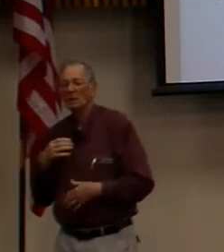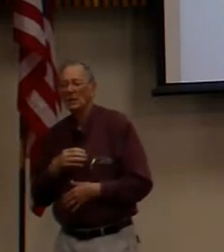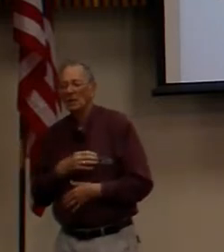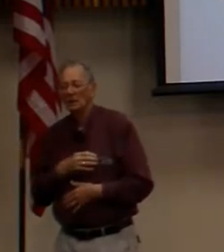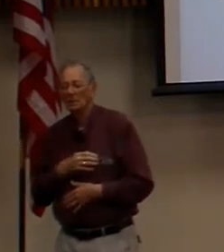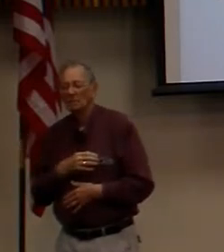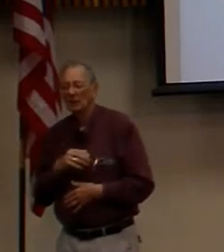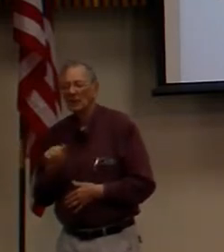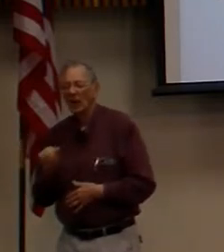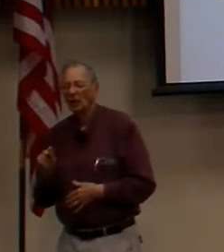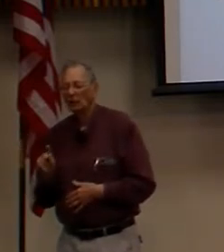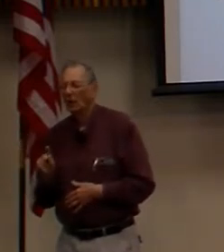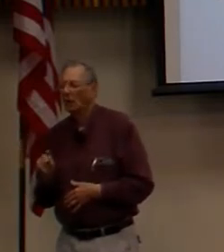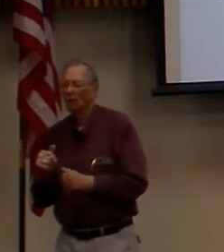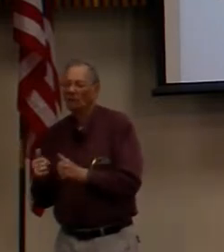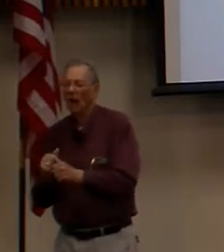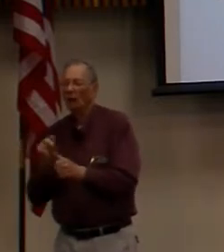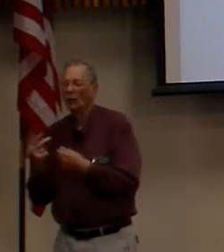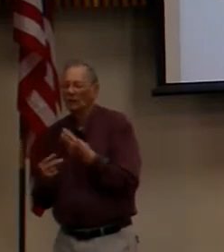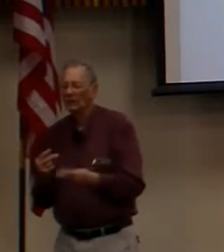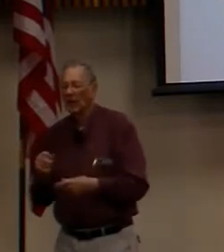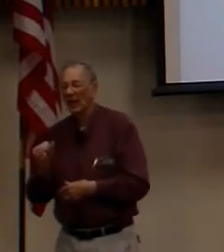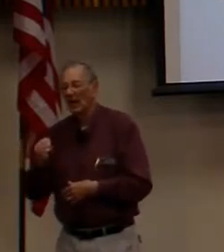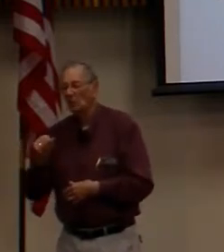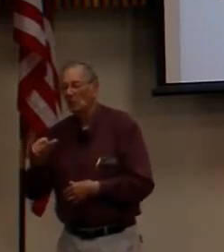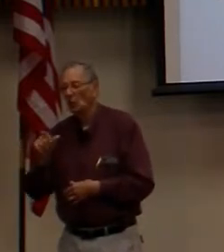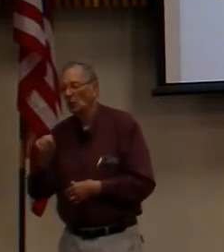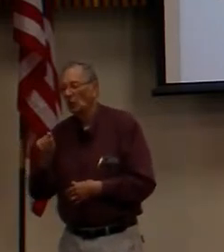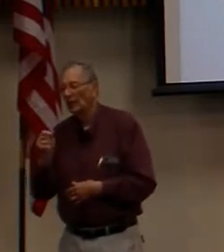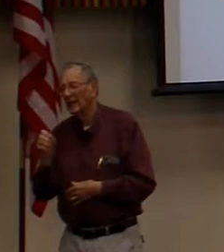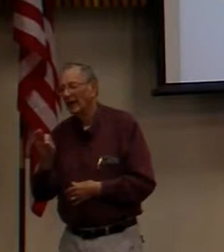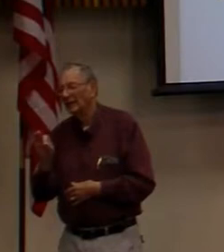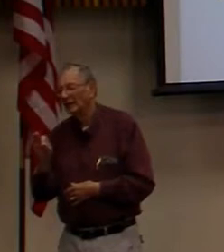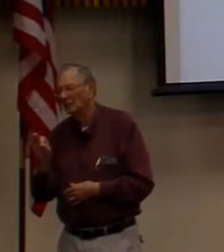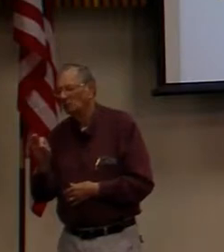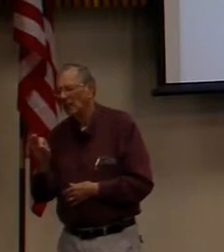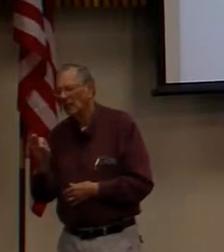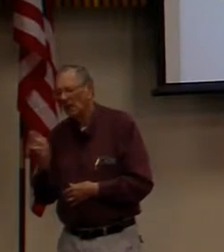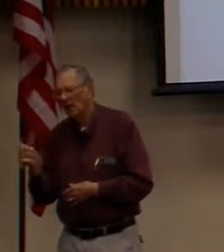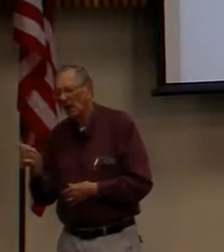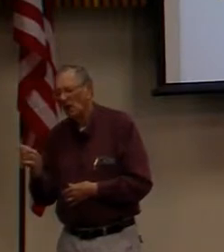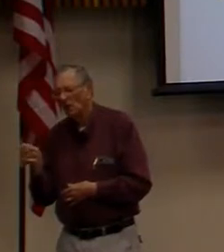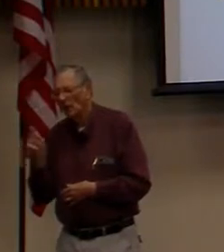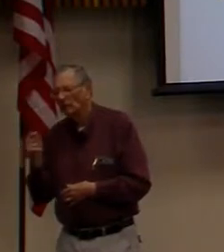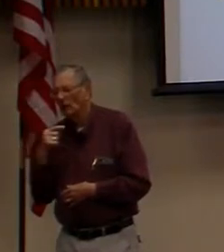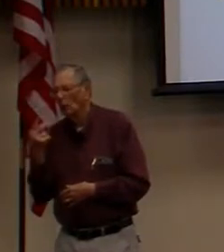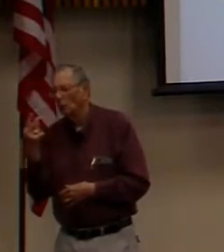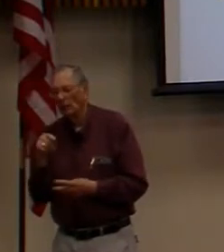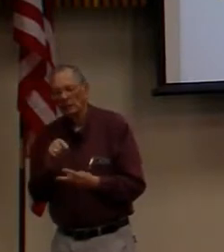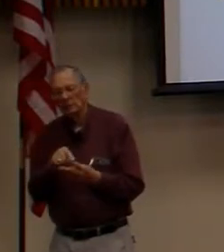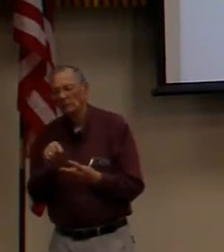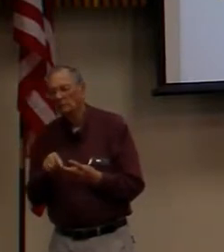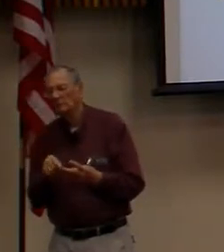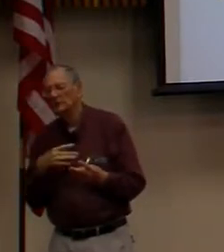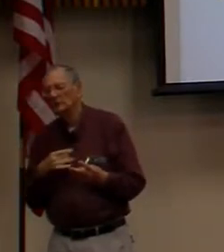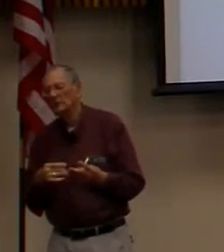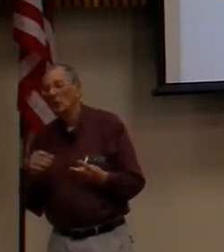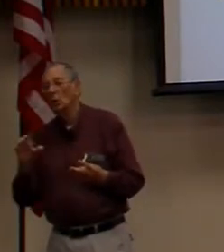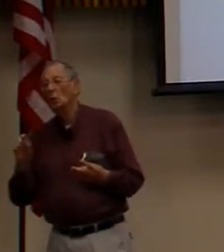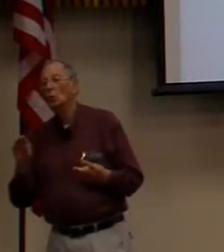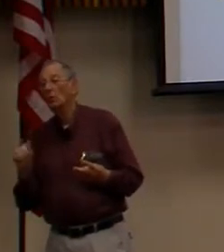then we did a follow-up visit in April of 2019, and they identified two places they were interested in,